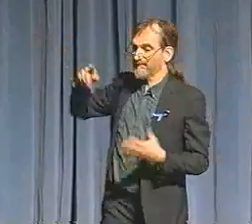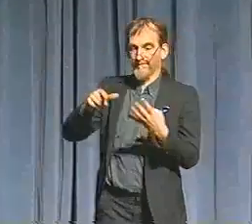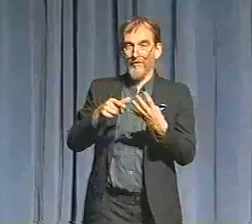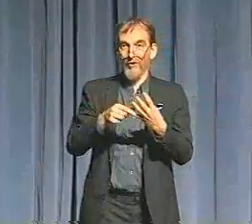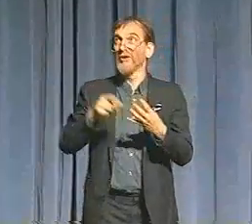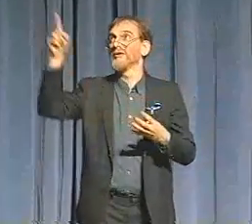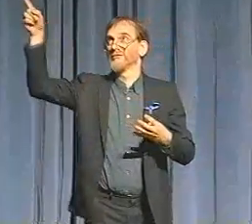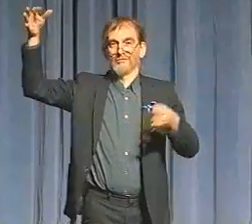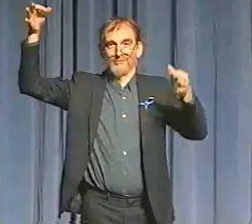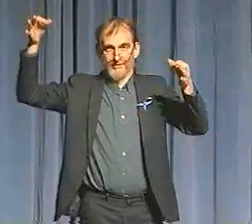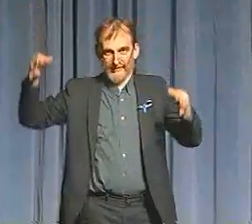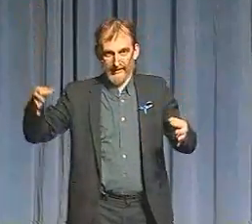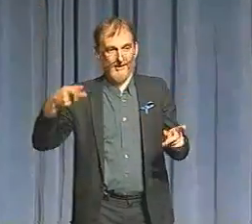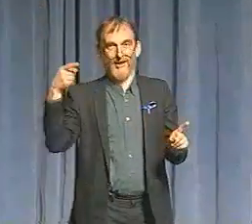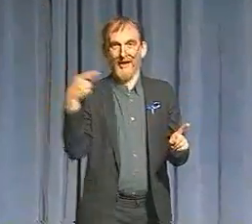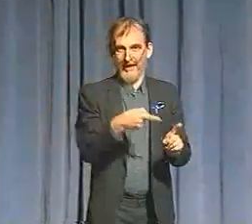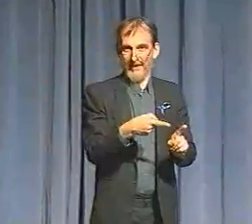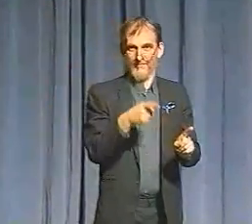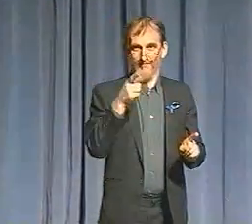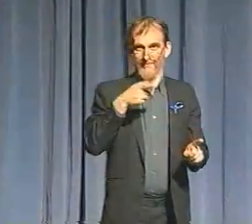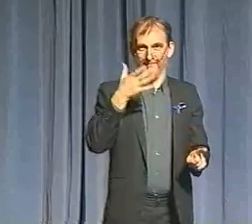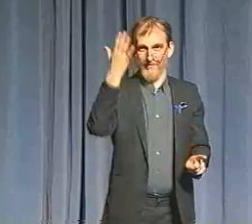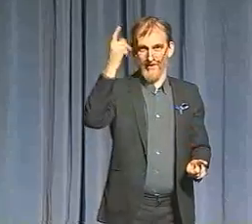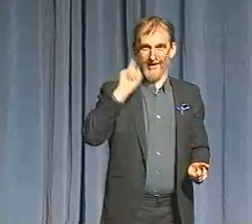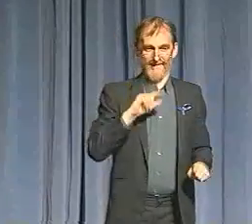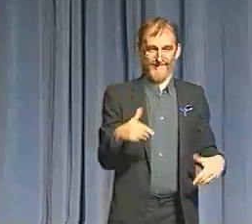Sign language can transcend speech.